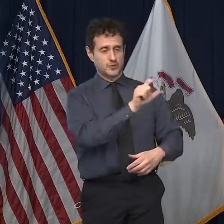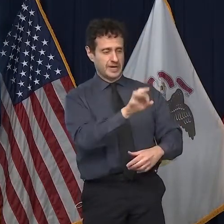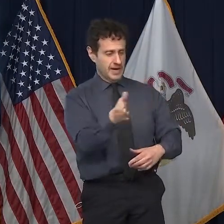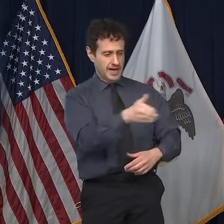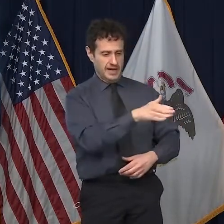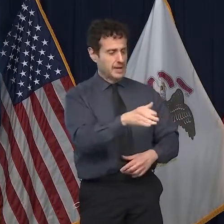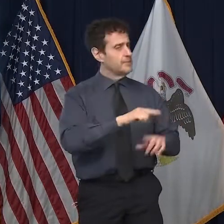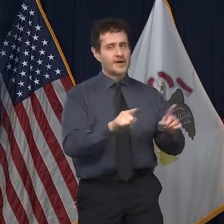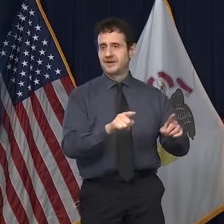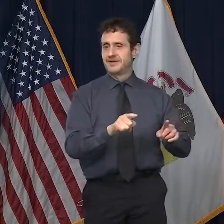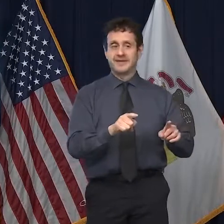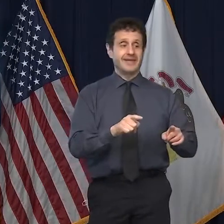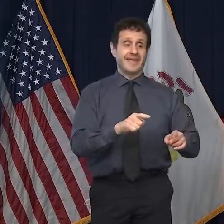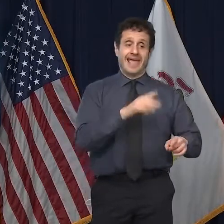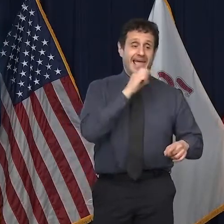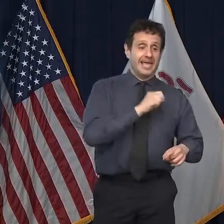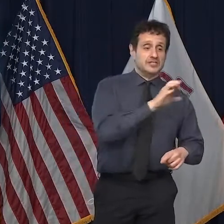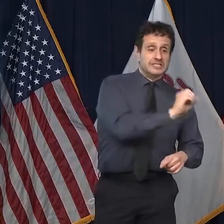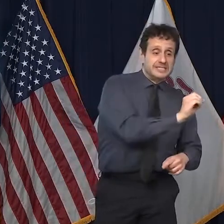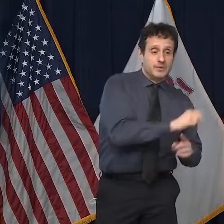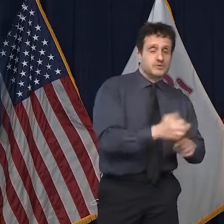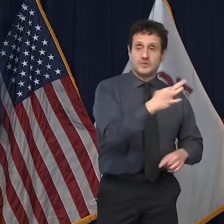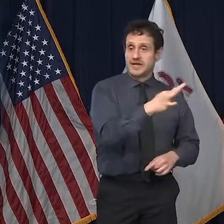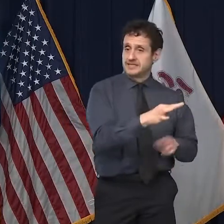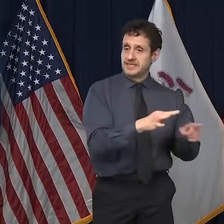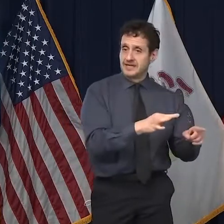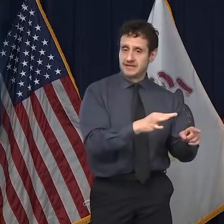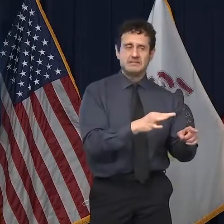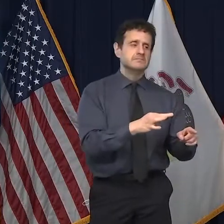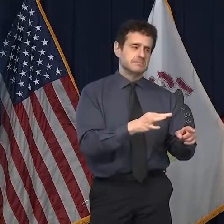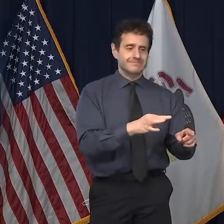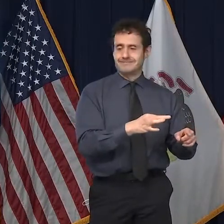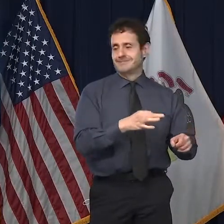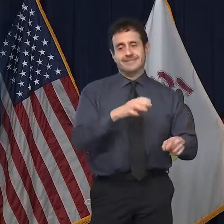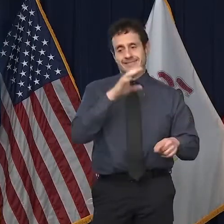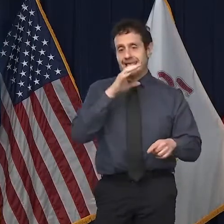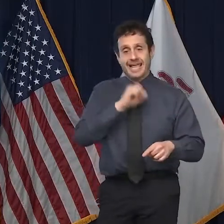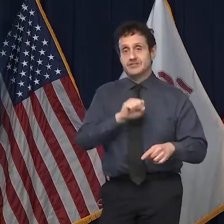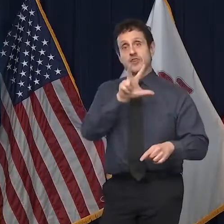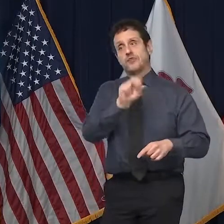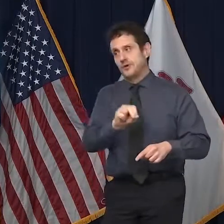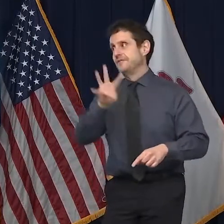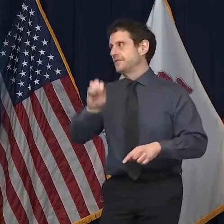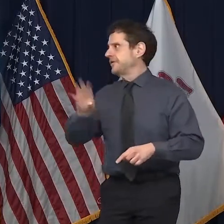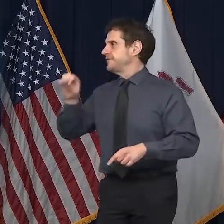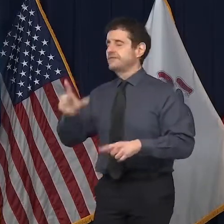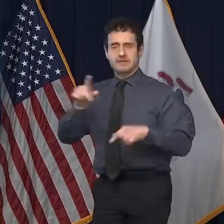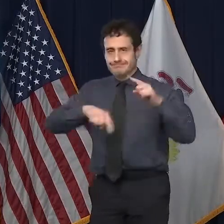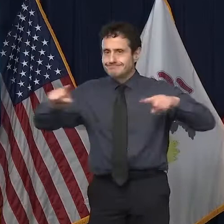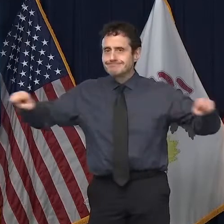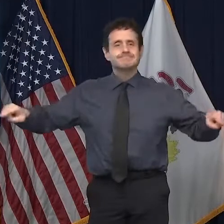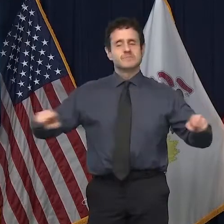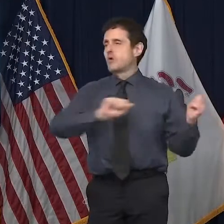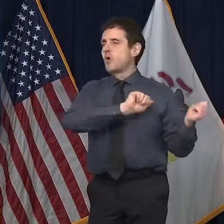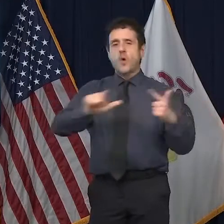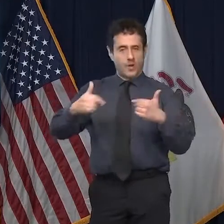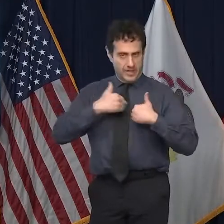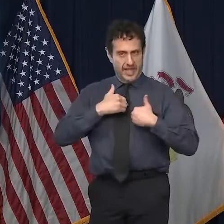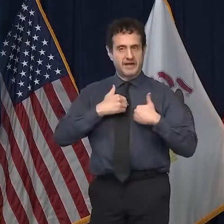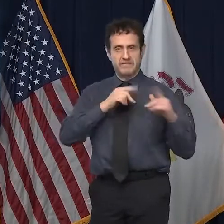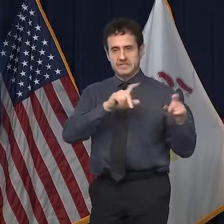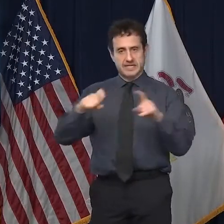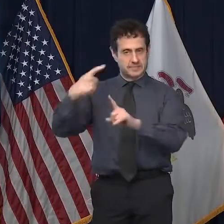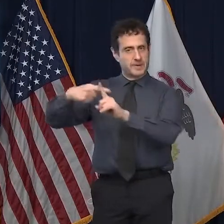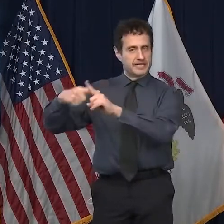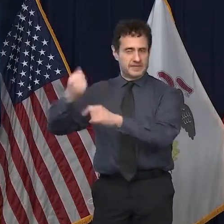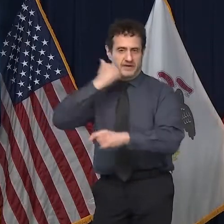every single age group. When we say 20 to 29 is just a little bit higher than others, that doesn't mean that there aren't people in every single age group that are testing positive every